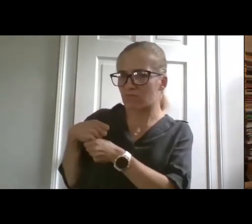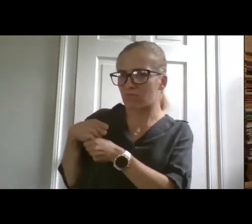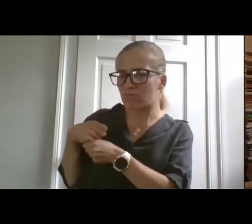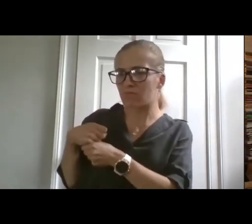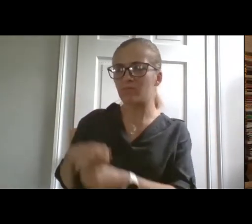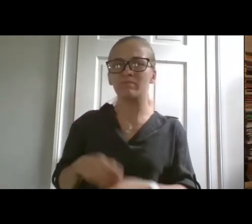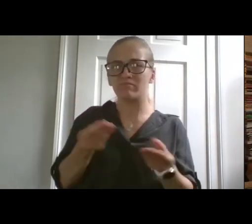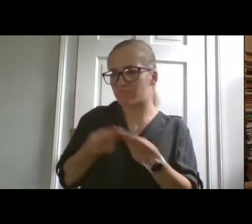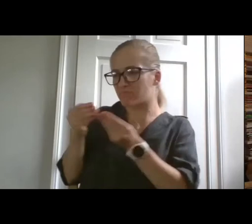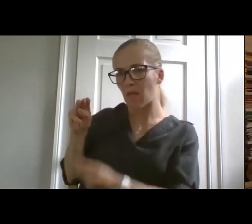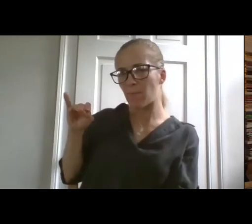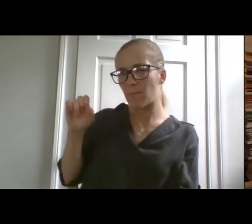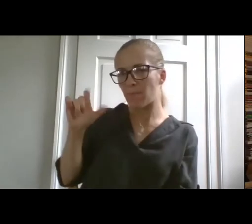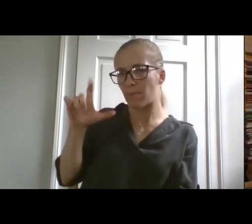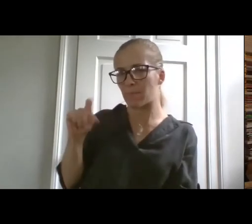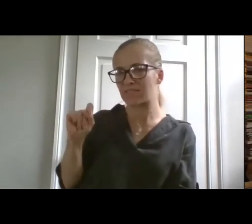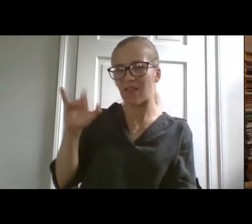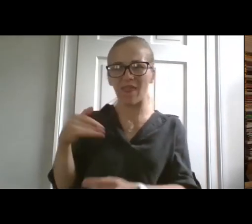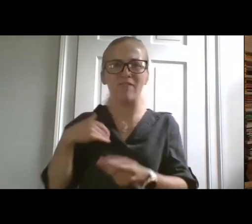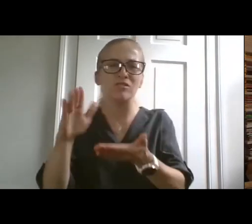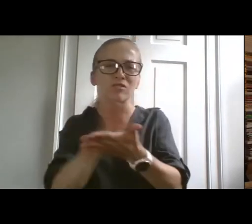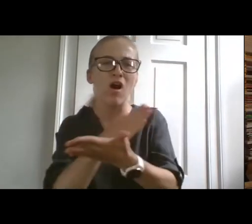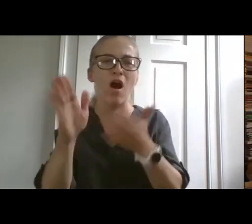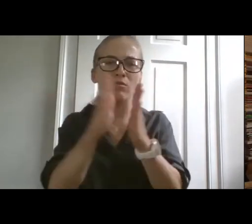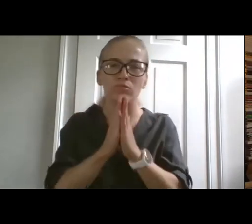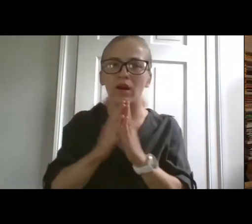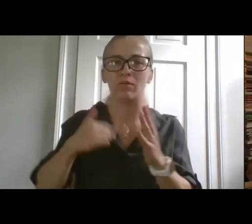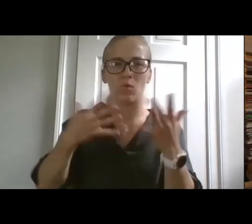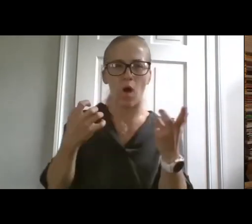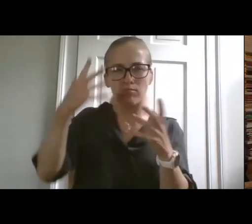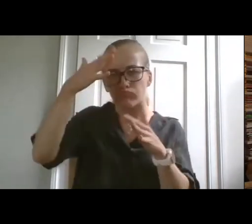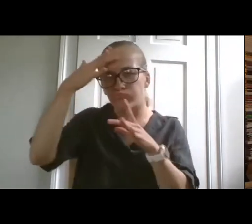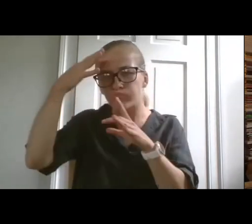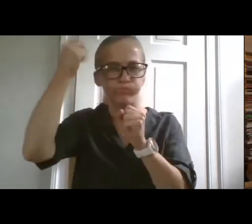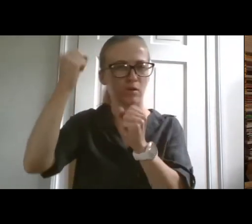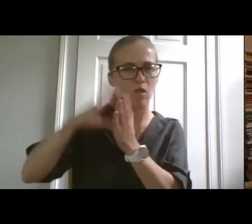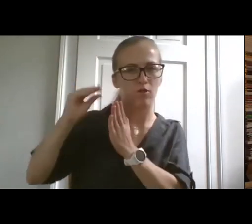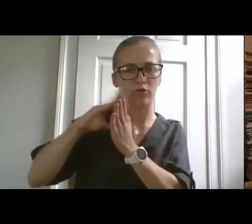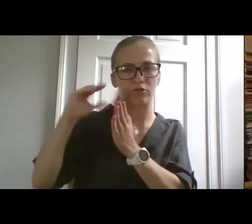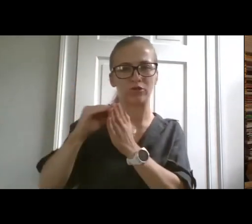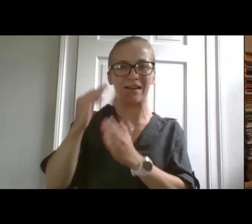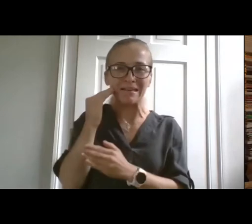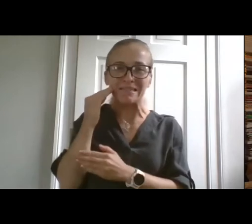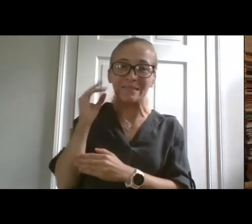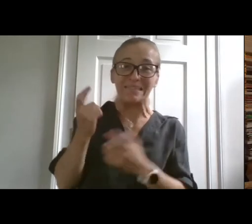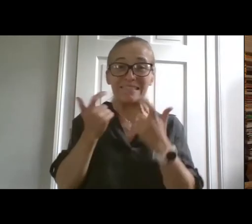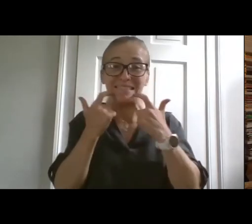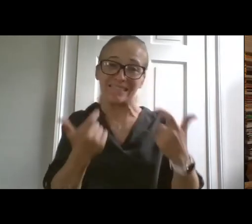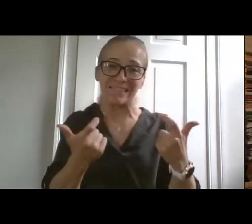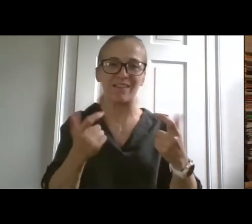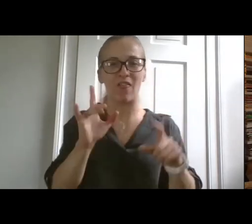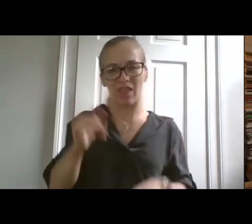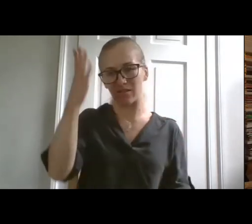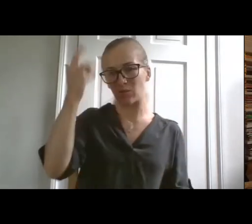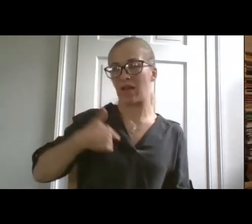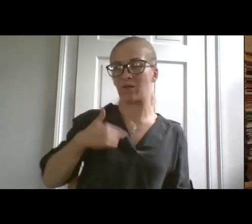her the missalette, the pamphlet of songs and prayers I want to know better. I know it's a little bit of a sin, which is why I